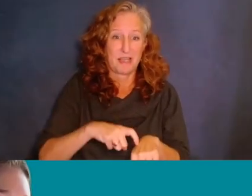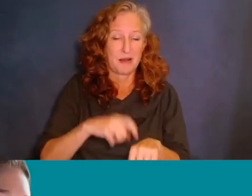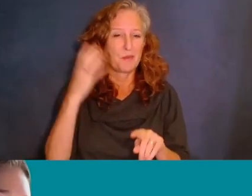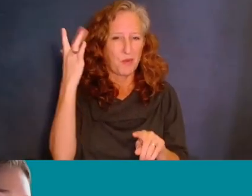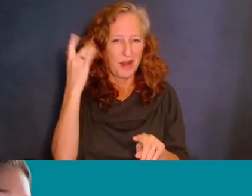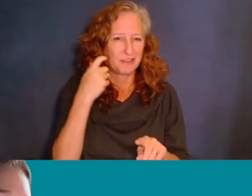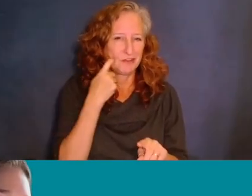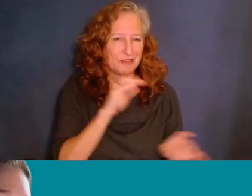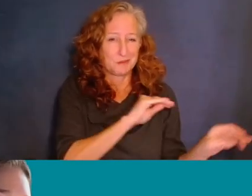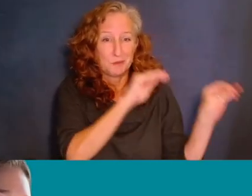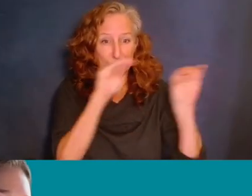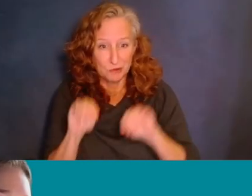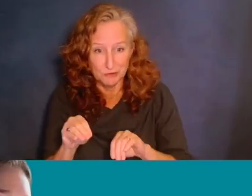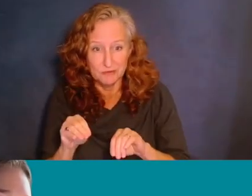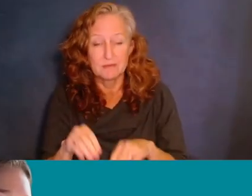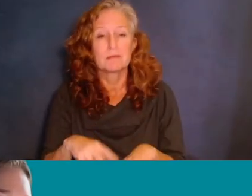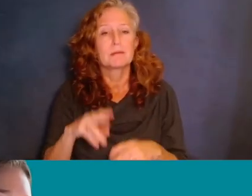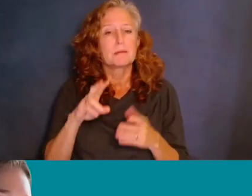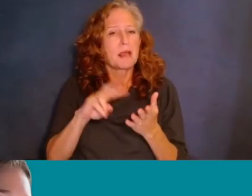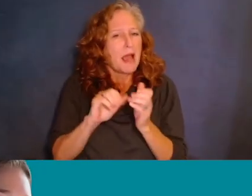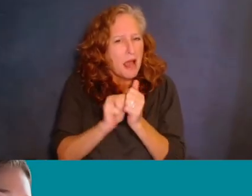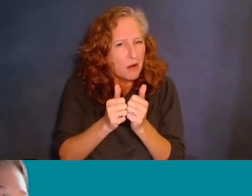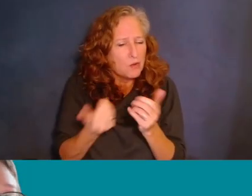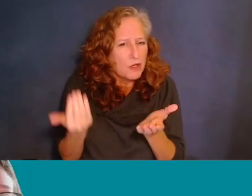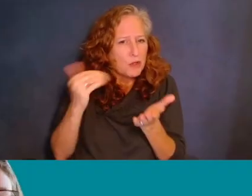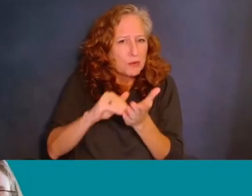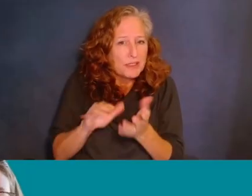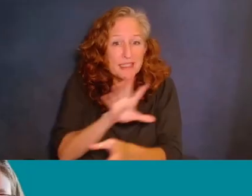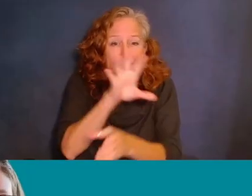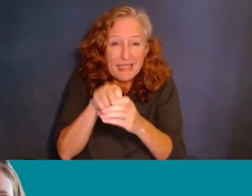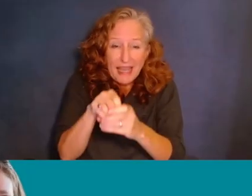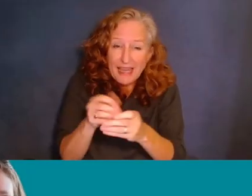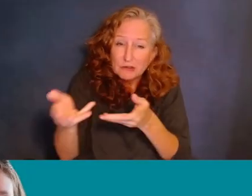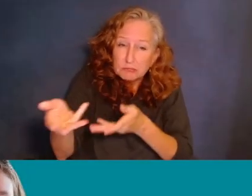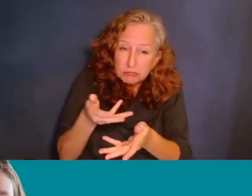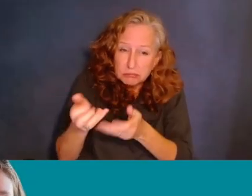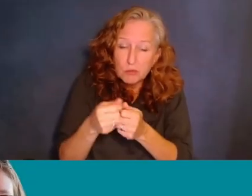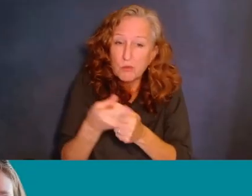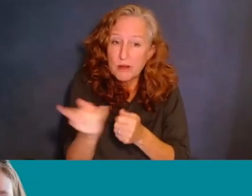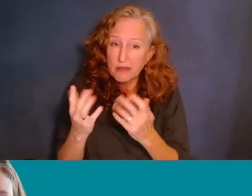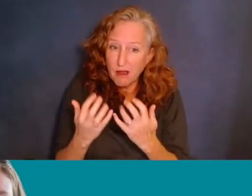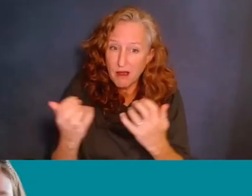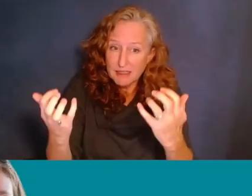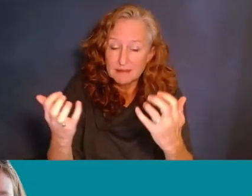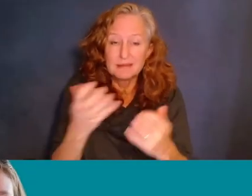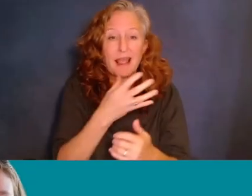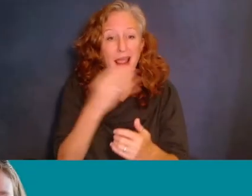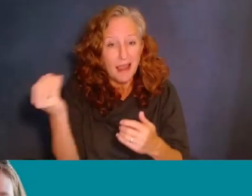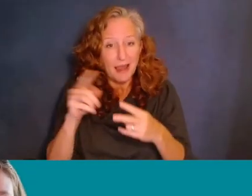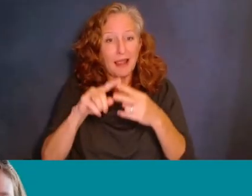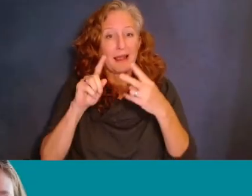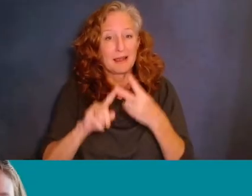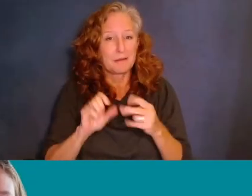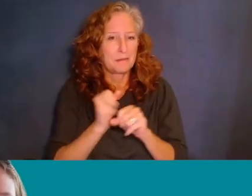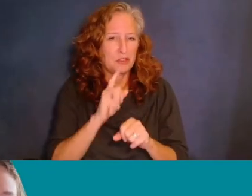going forward as someone whose disability makes it hard to have the energy to be consistent? So re-engaging